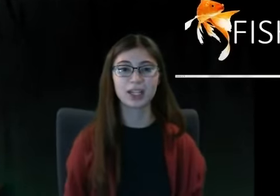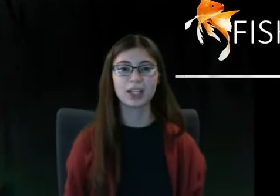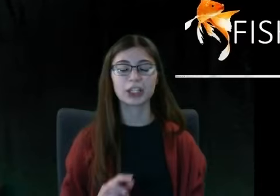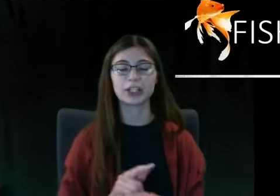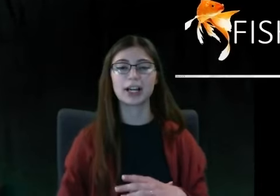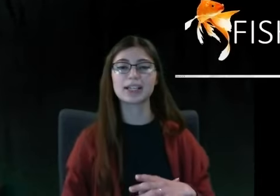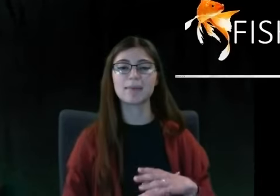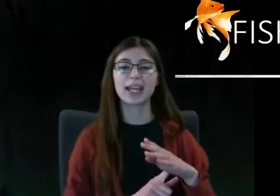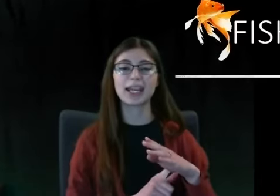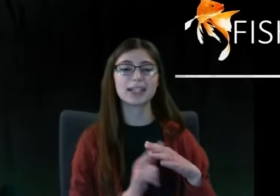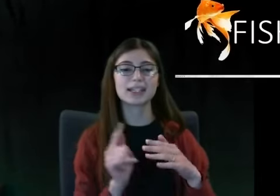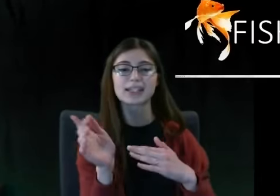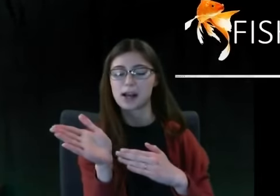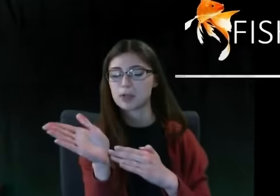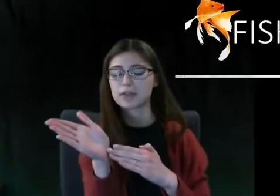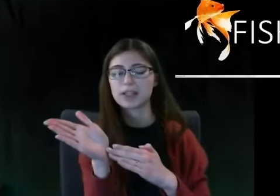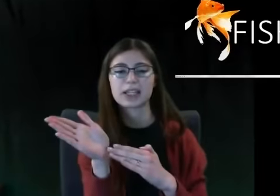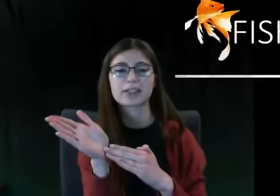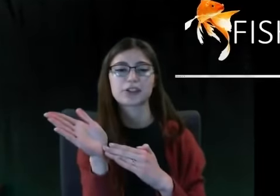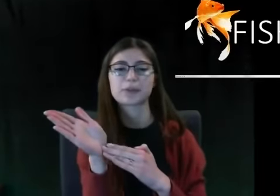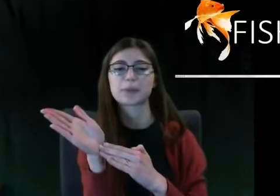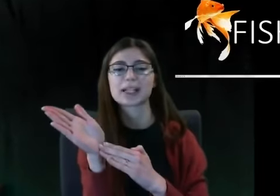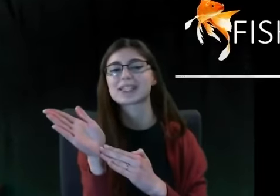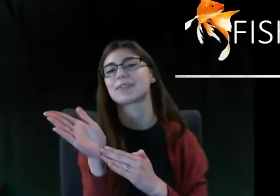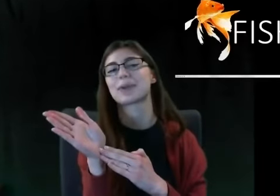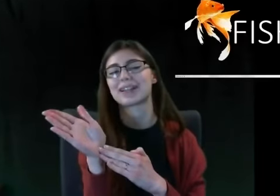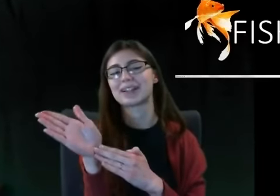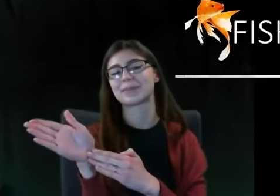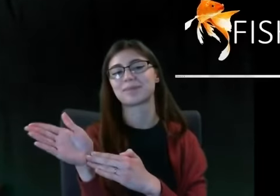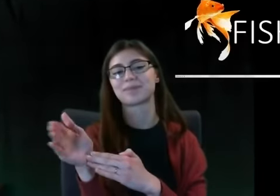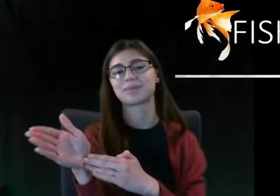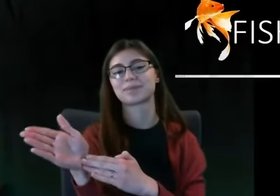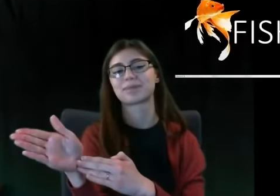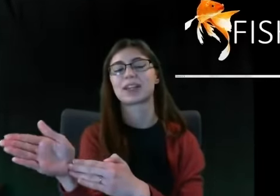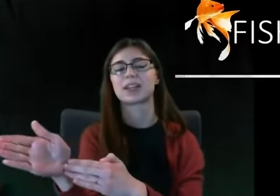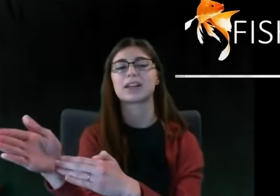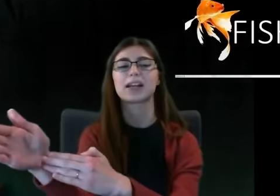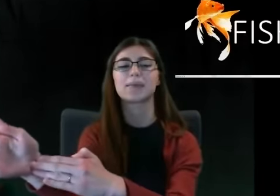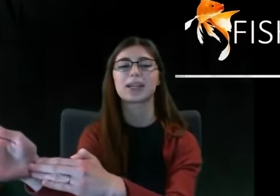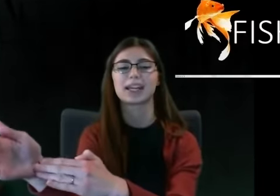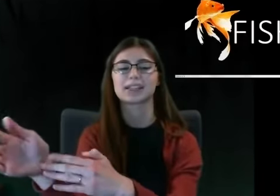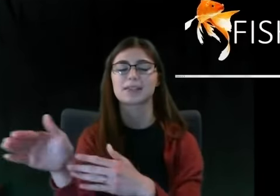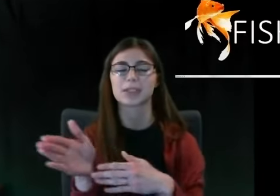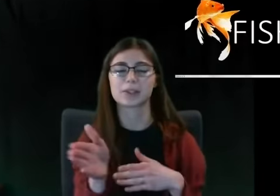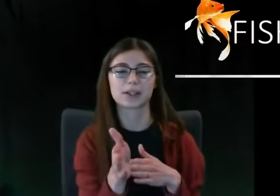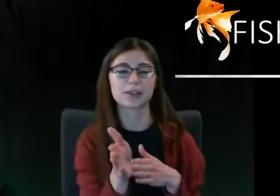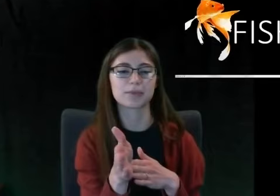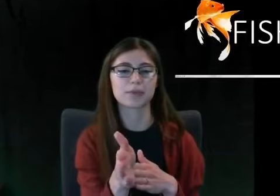Your non-dominant hand is not moving, it is just resting right here. Your dominant hand is going to be doing all the movement.